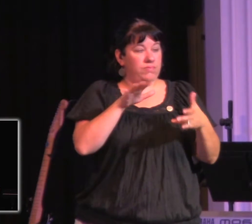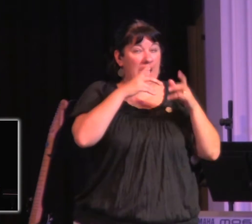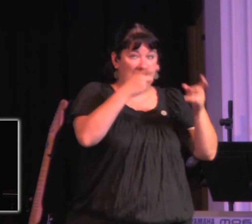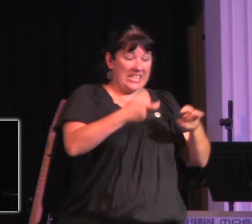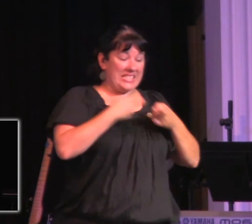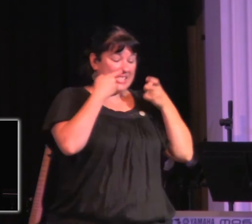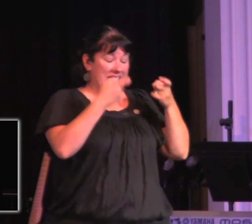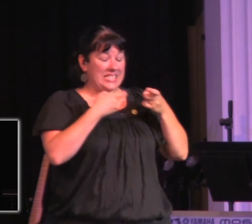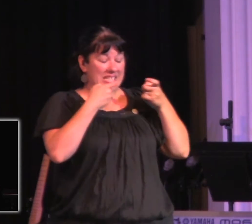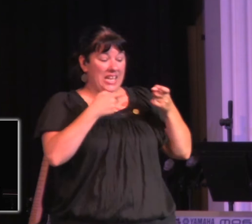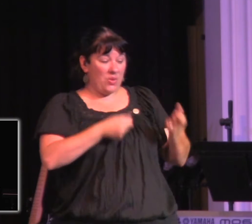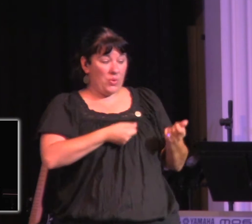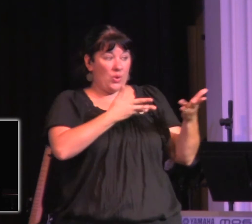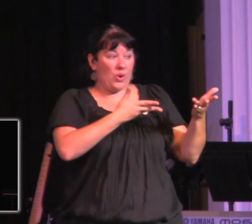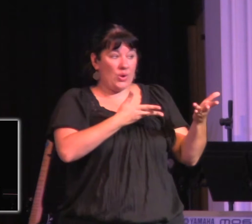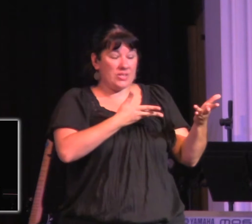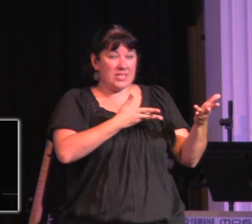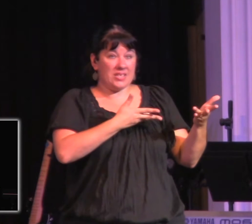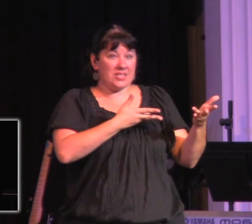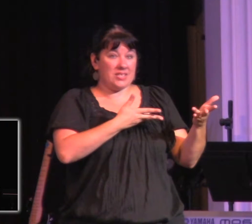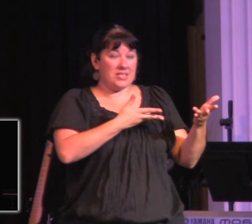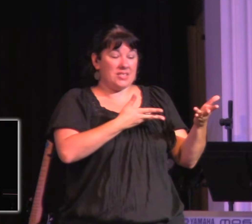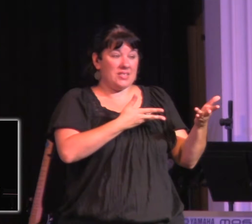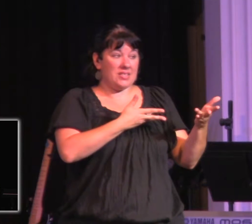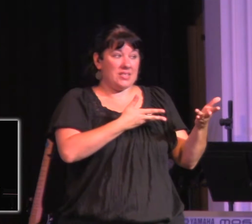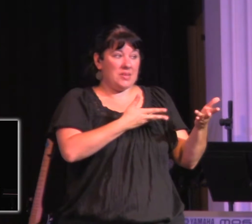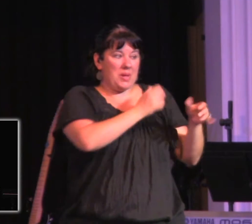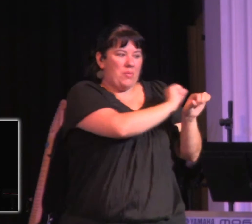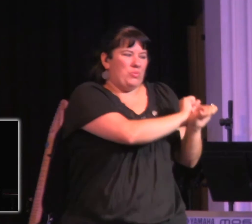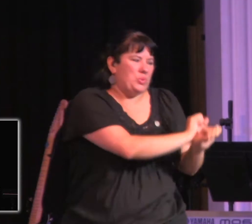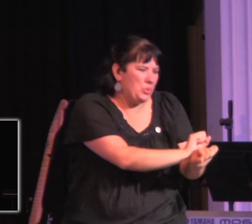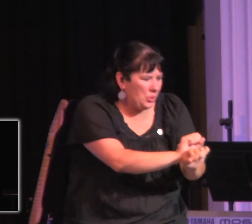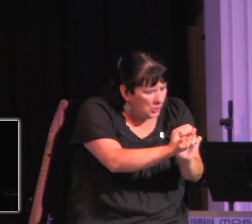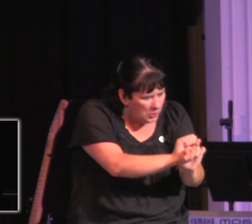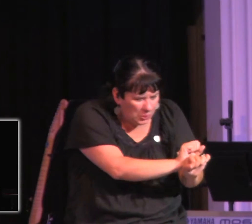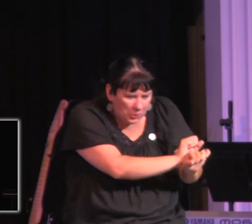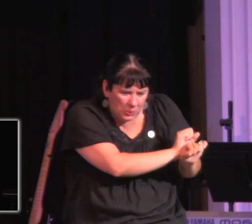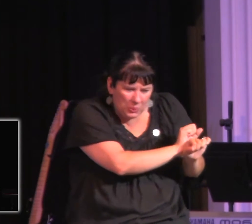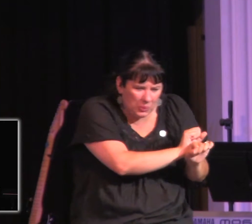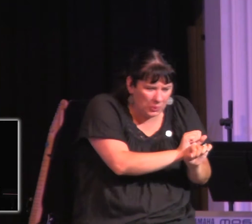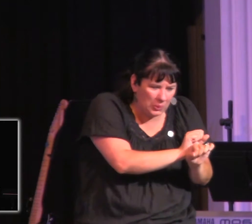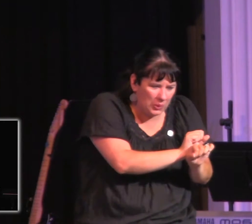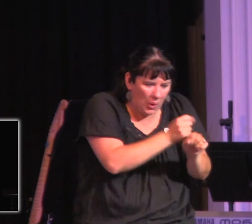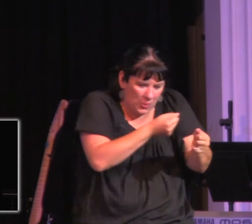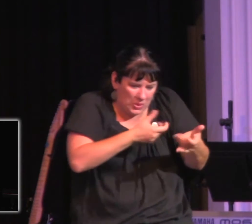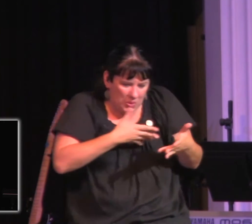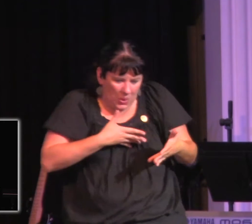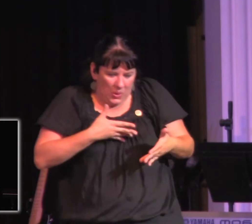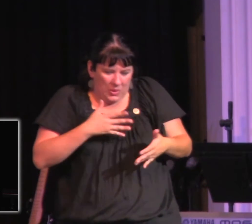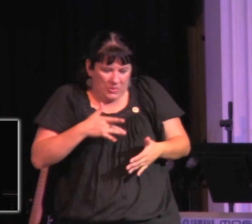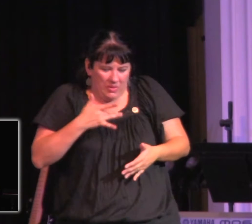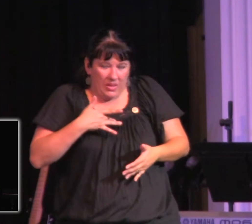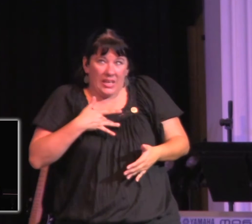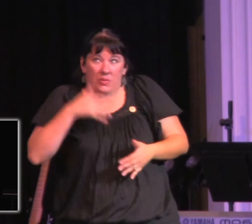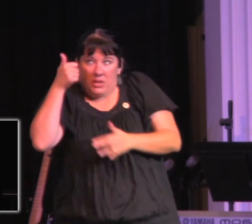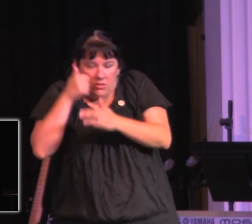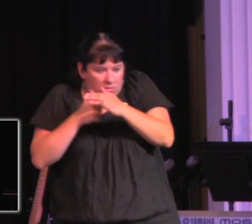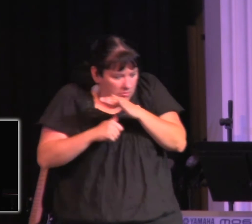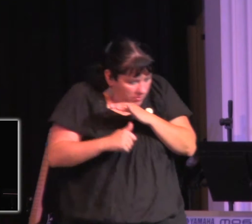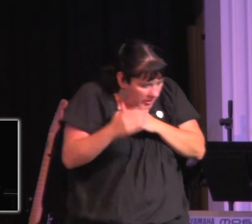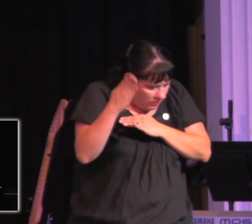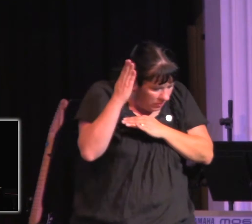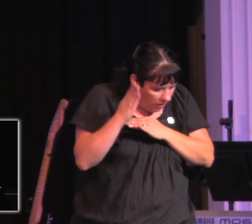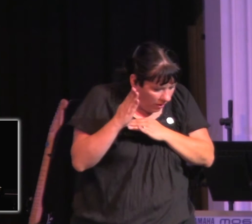which causes us then to begin hiding from God because we're filled with guilt, with